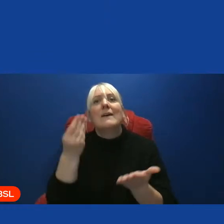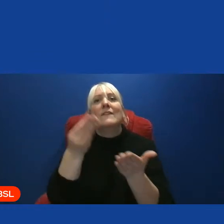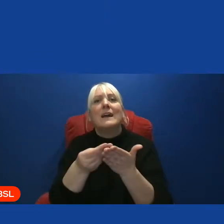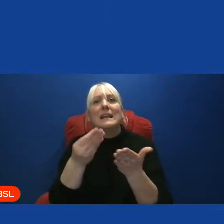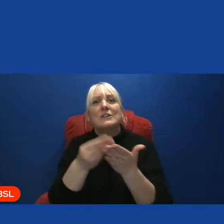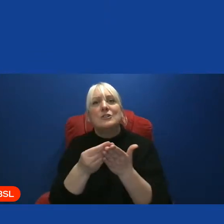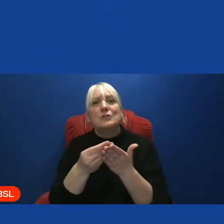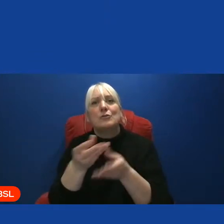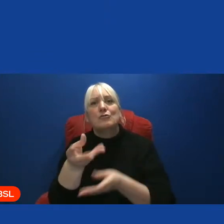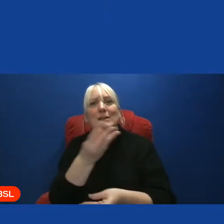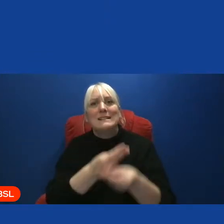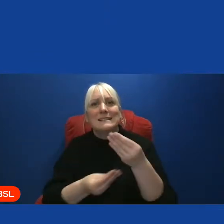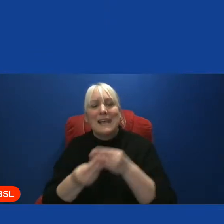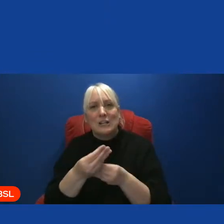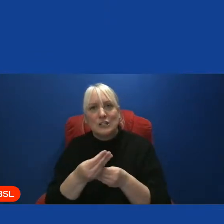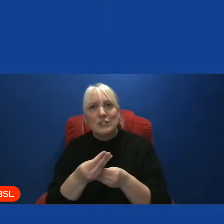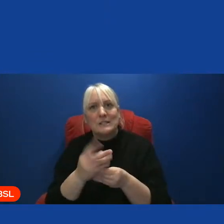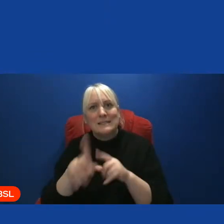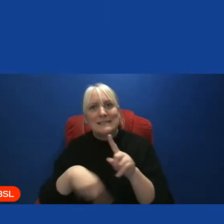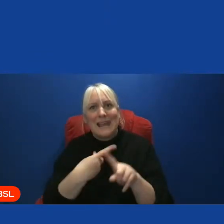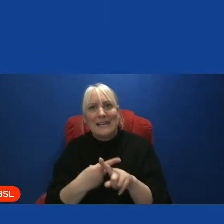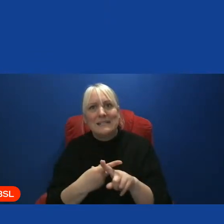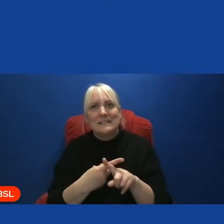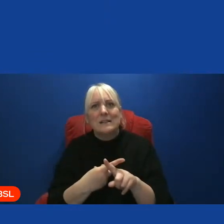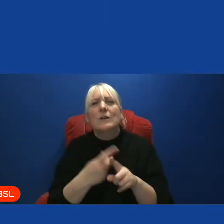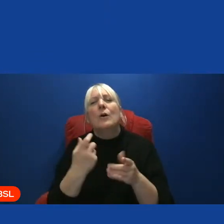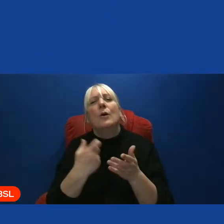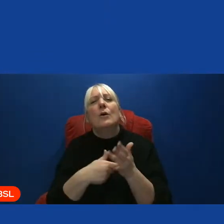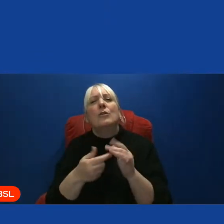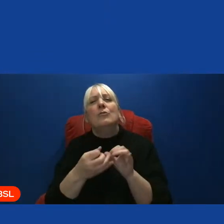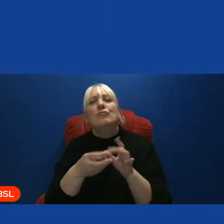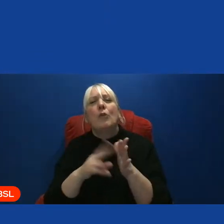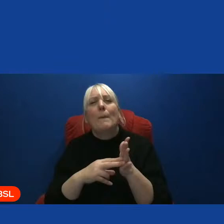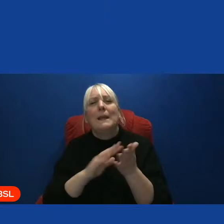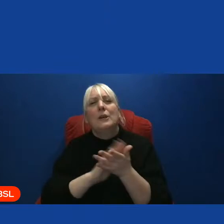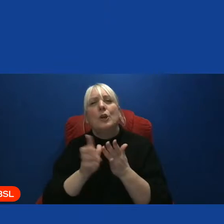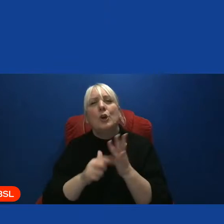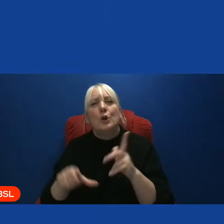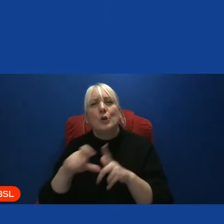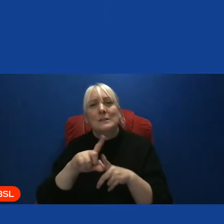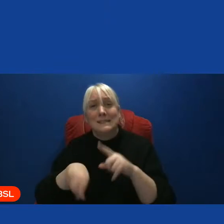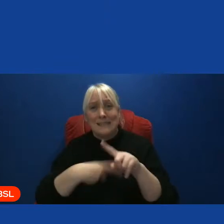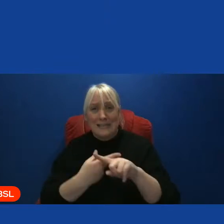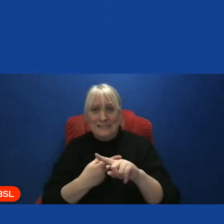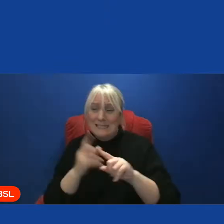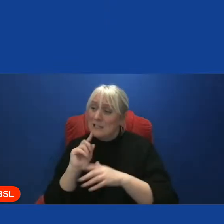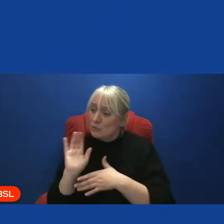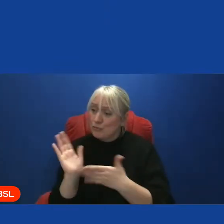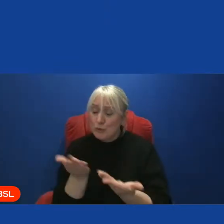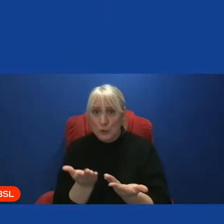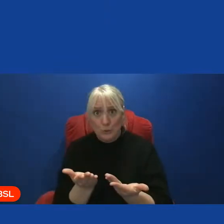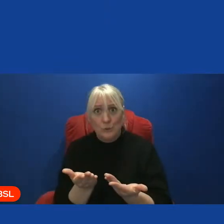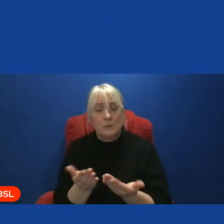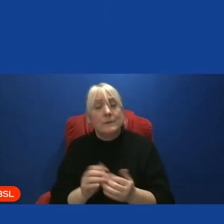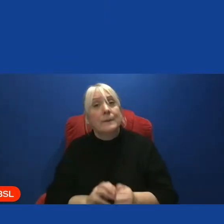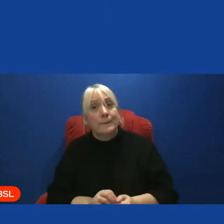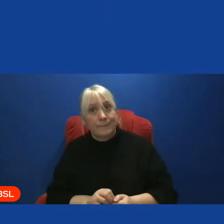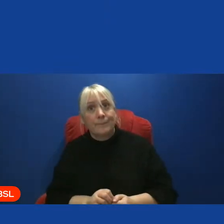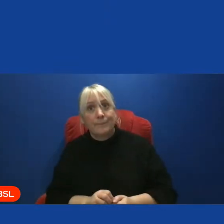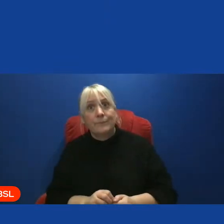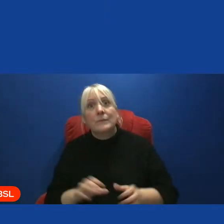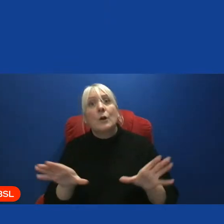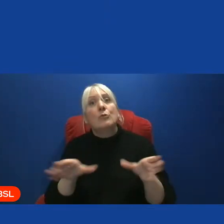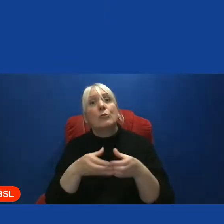tax. It's a small adjustment to stamp duty on share taxation. That's all. And then others have said, a group called